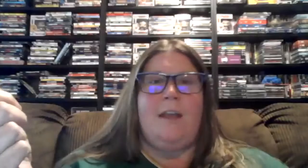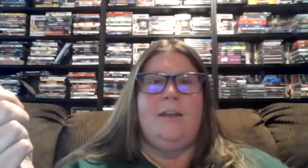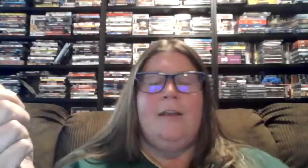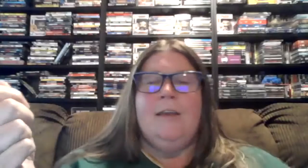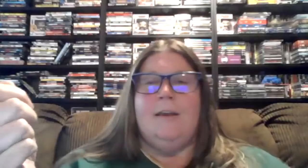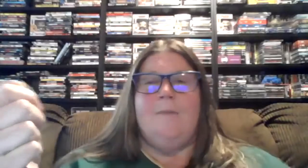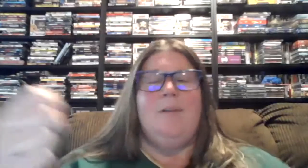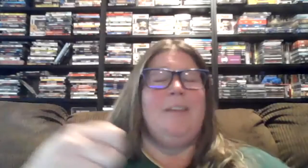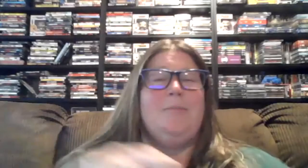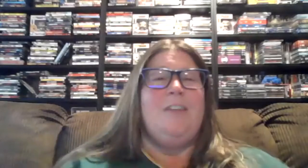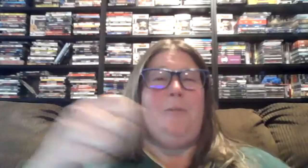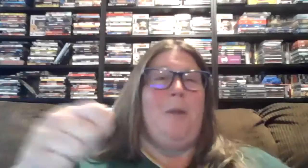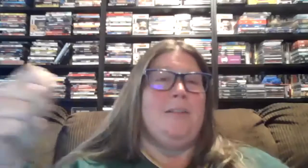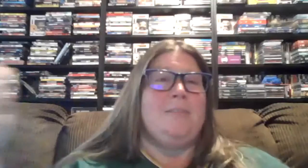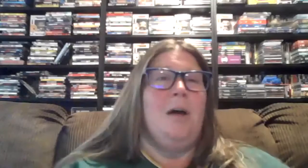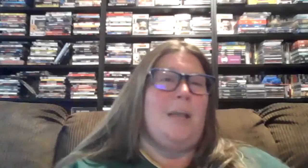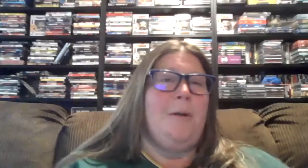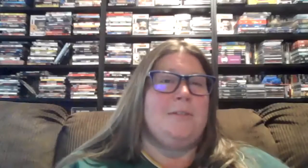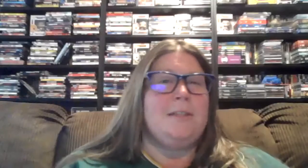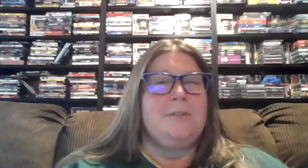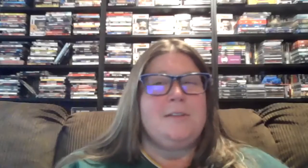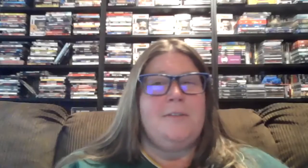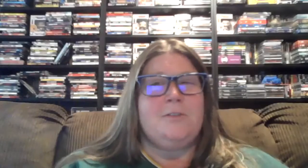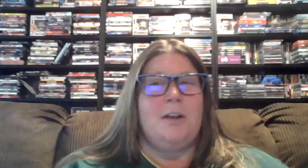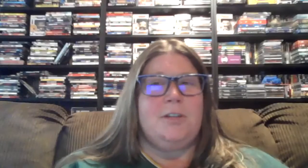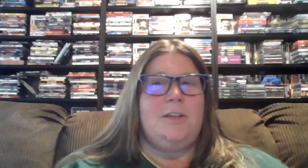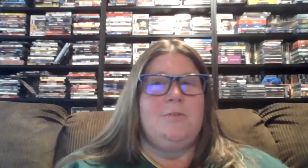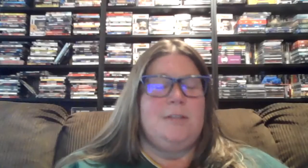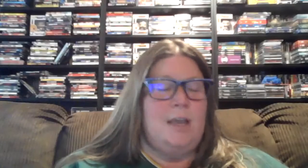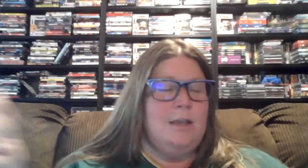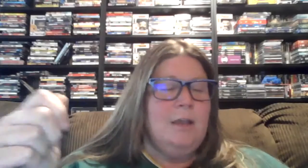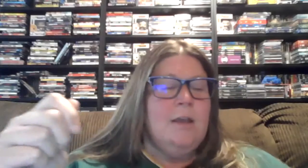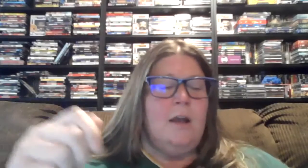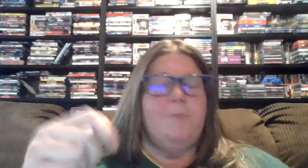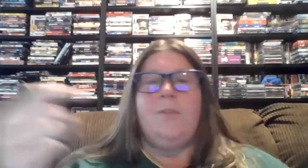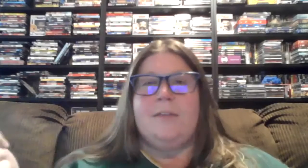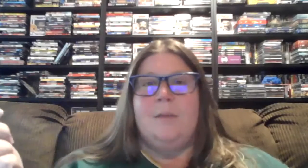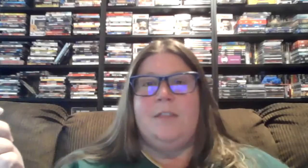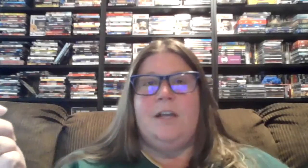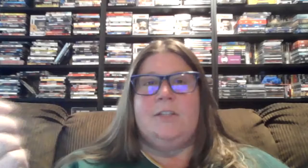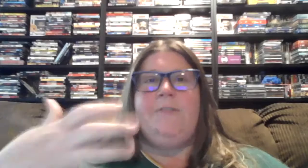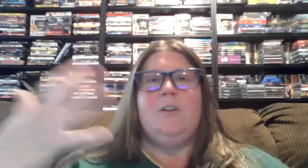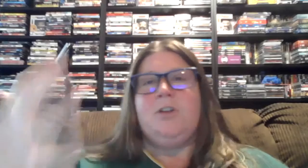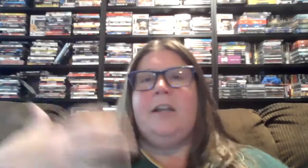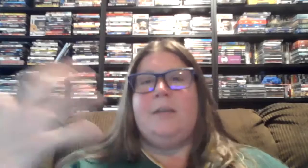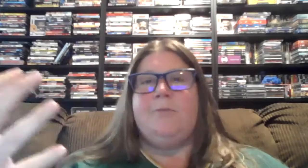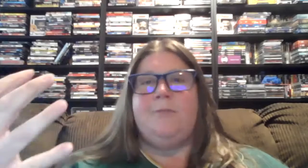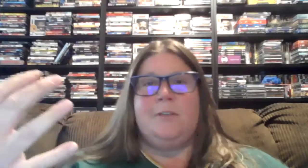created. There's some different parts, multi-part series of instruction that you can take. So that's something that is, if you're trying to improve your